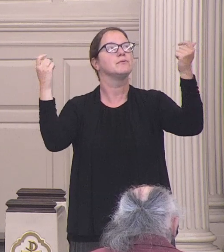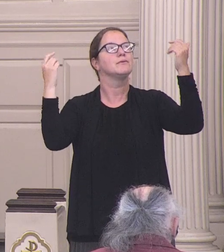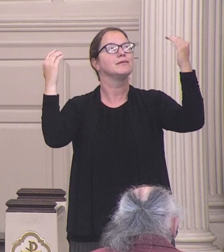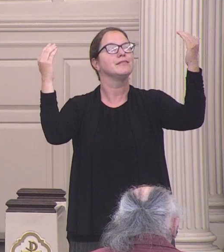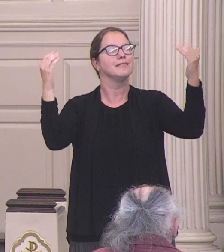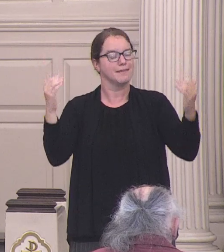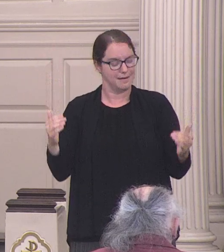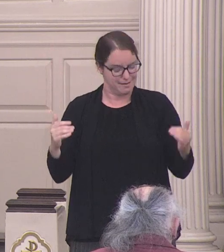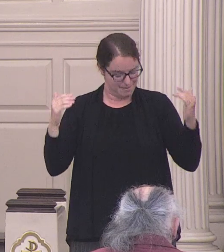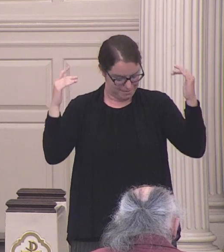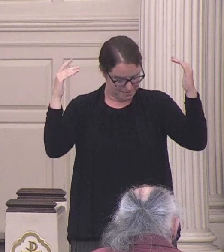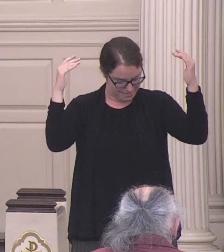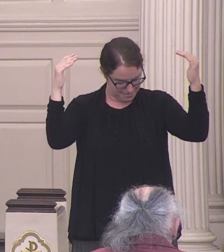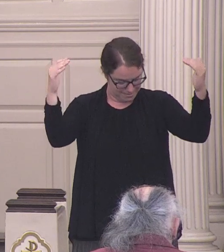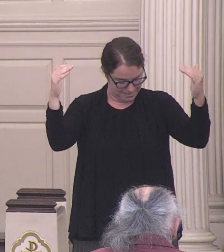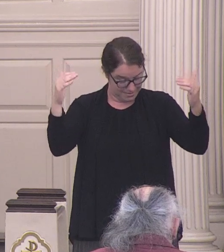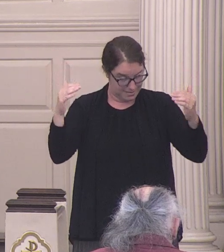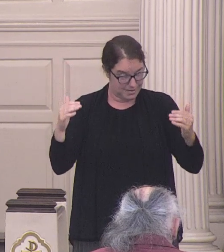Hosanna in the